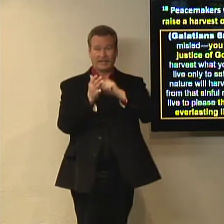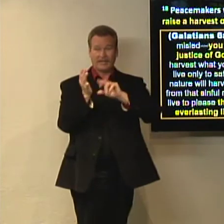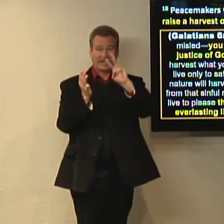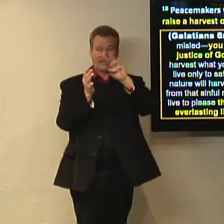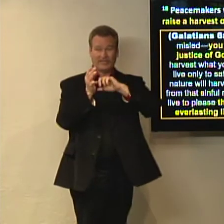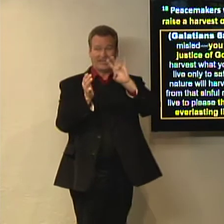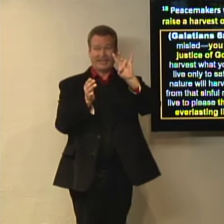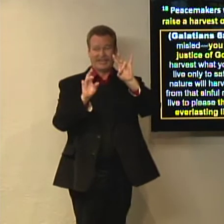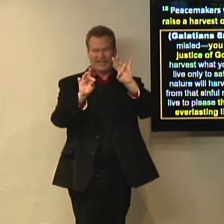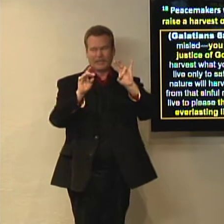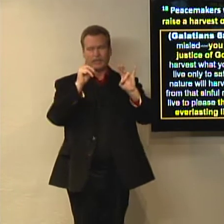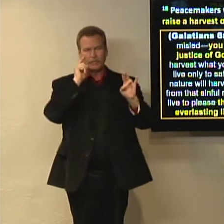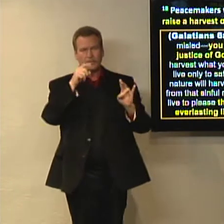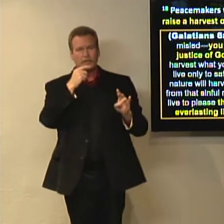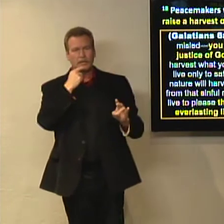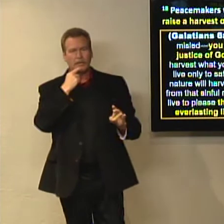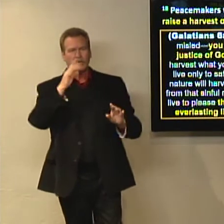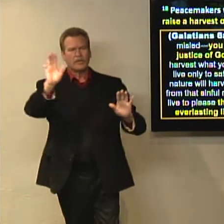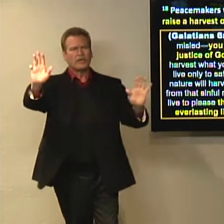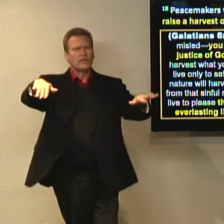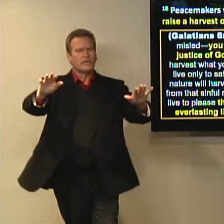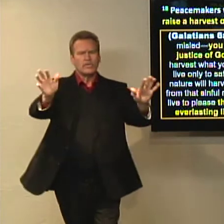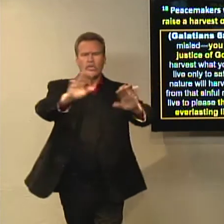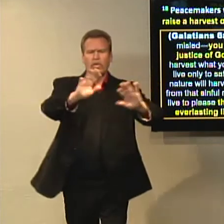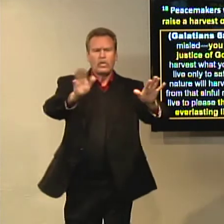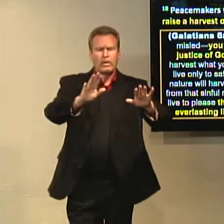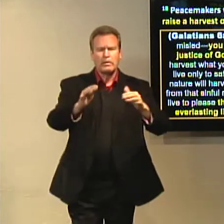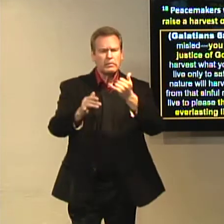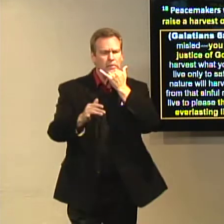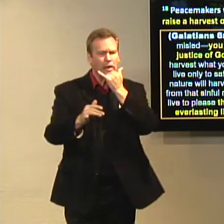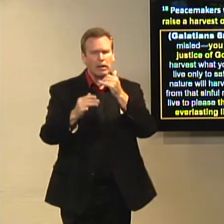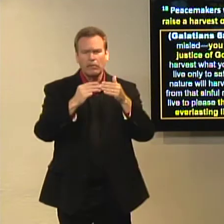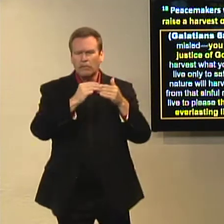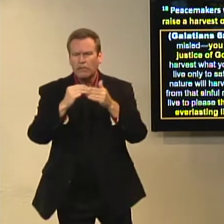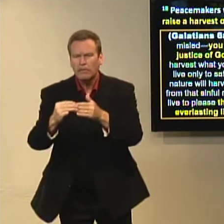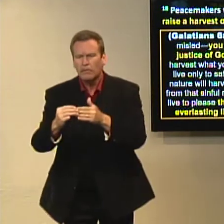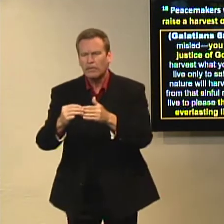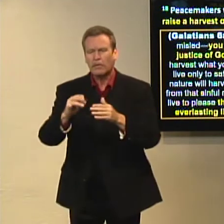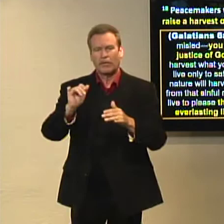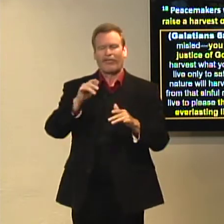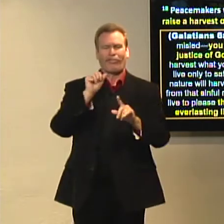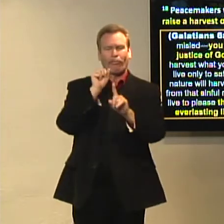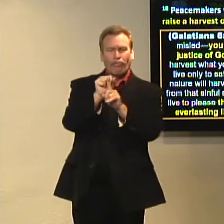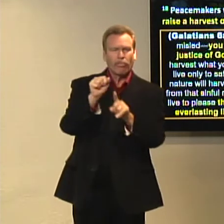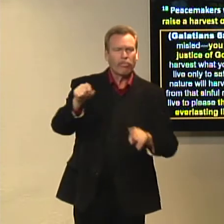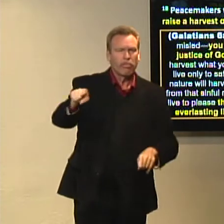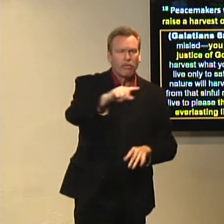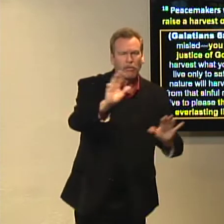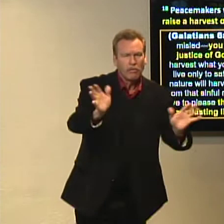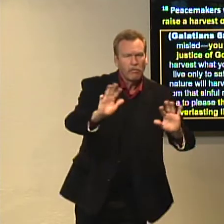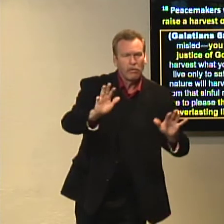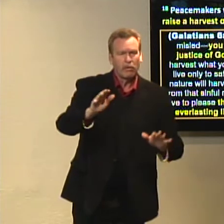In Galatians chapter 6, verse 7 and 8, it says, don't be misled.